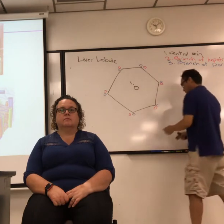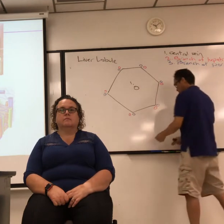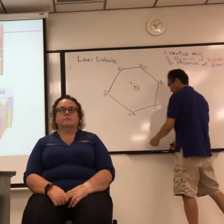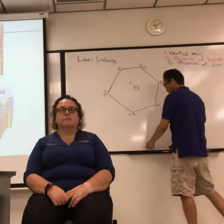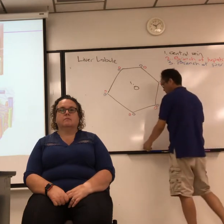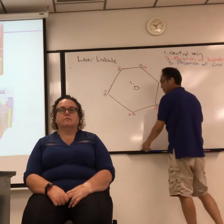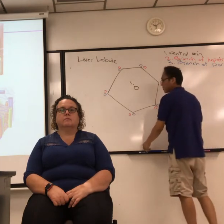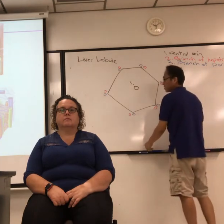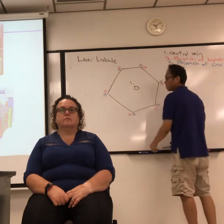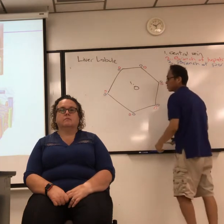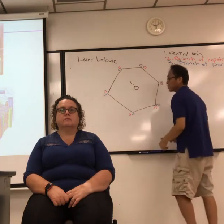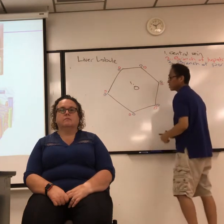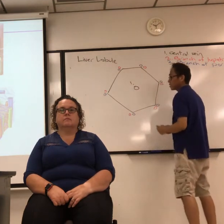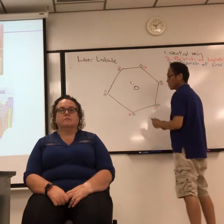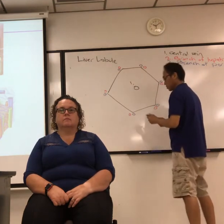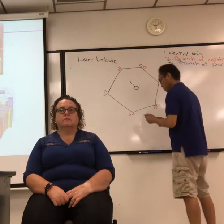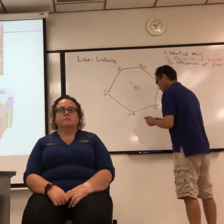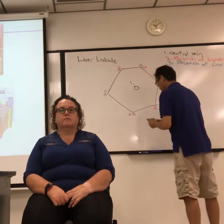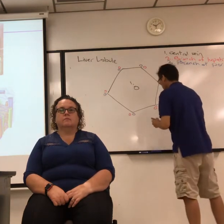Branch of the bile duct.